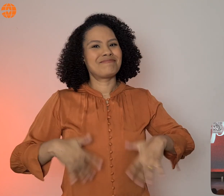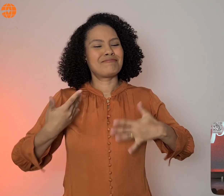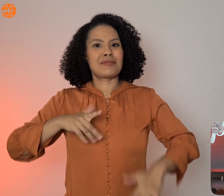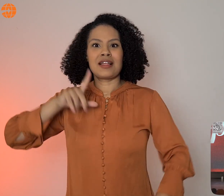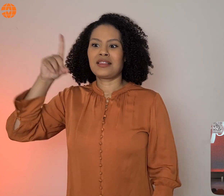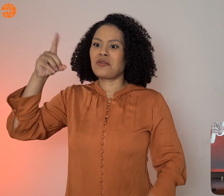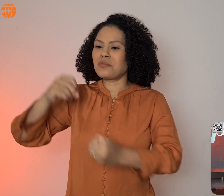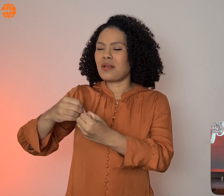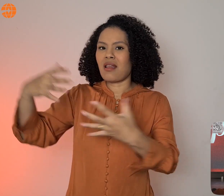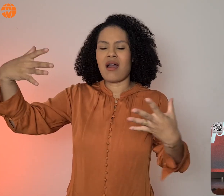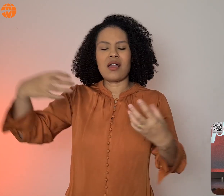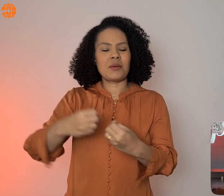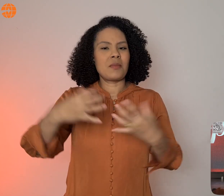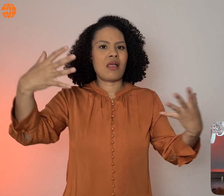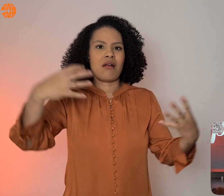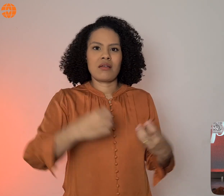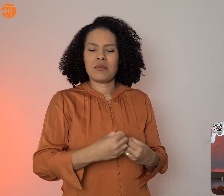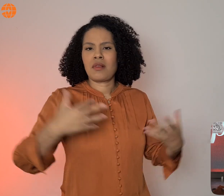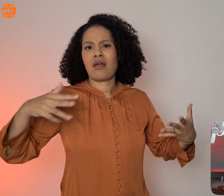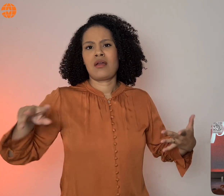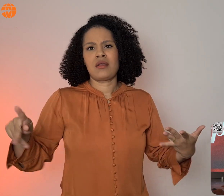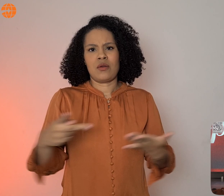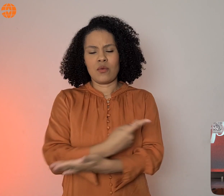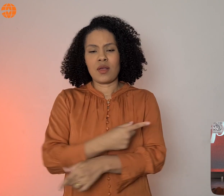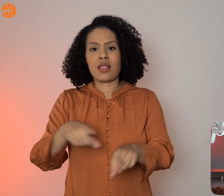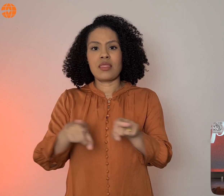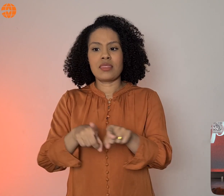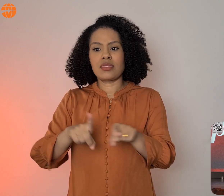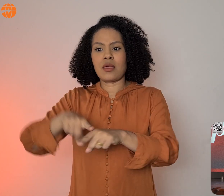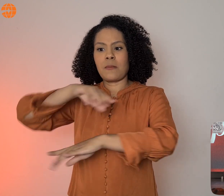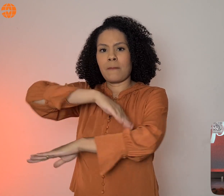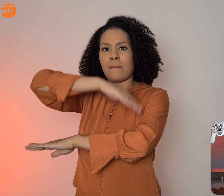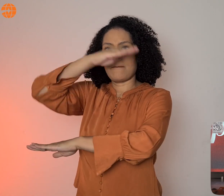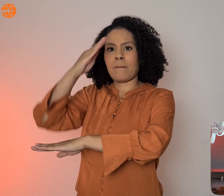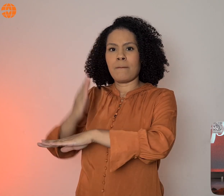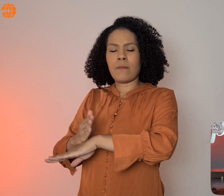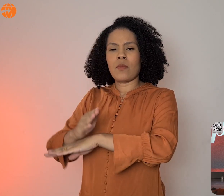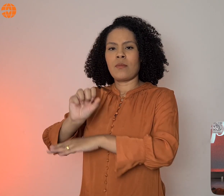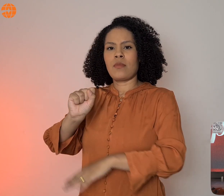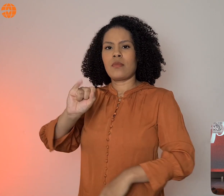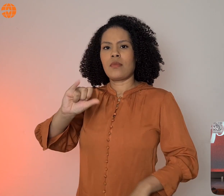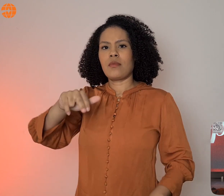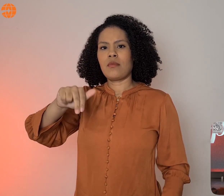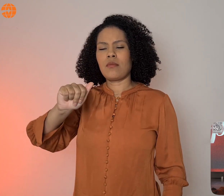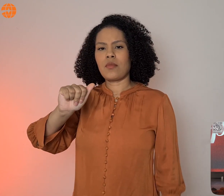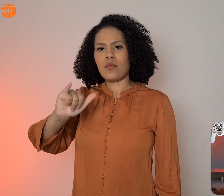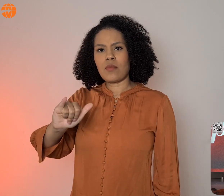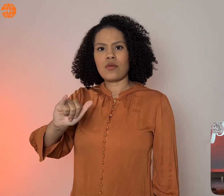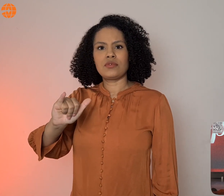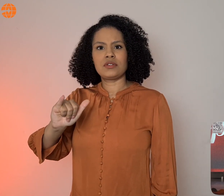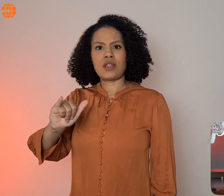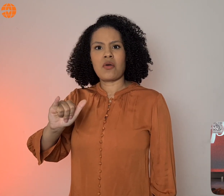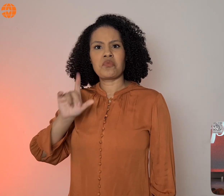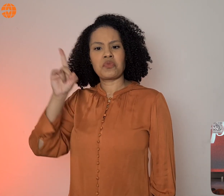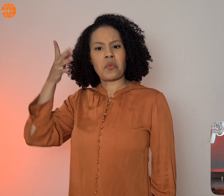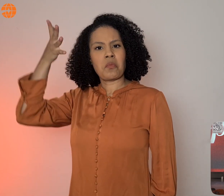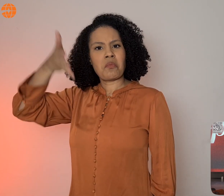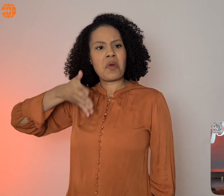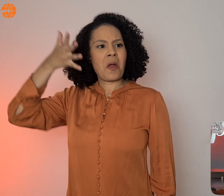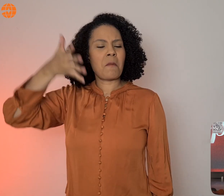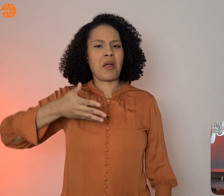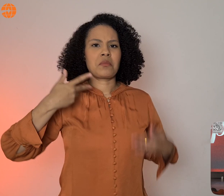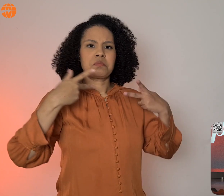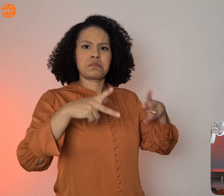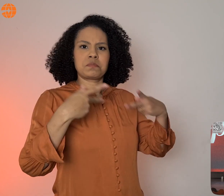God from God on that mountain. E ele foi e levou eles até o Monte Sinai, onde eles ouviram a palavra de Deus a partir daquela And what did Israel